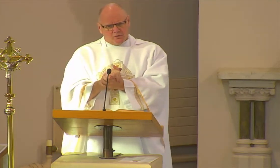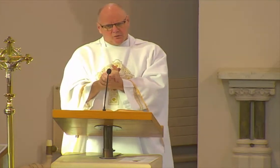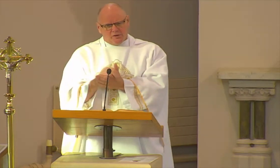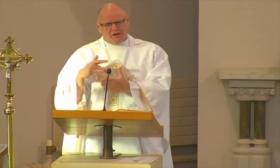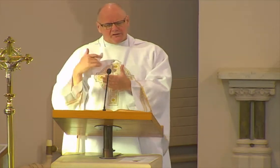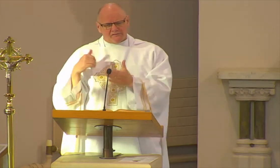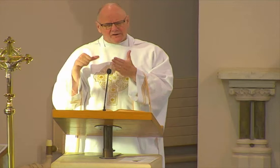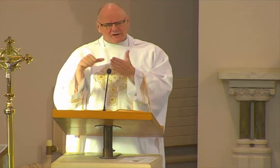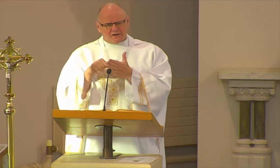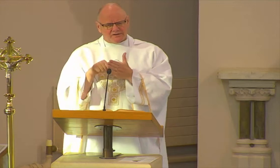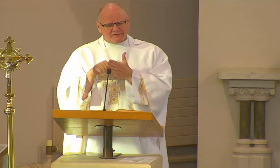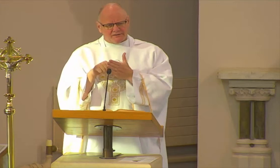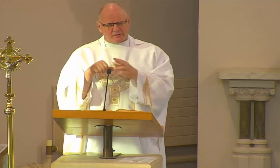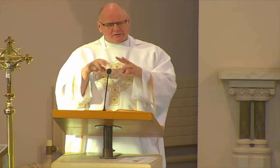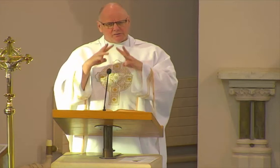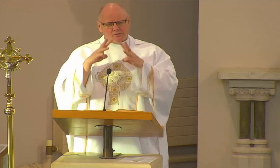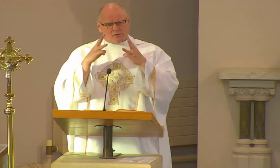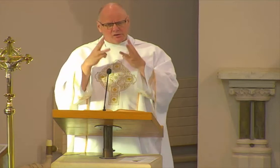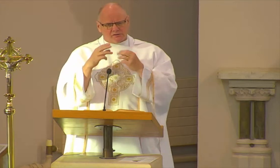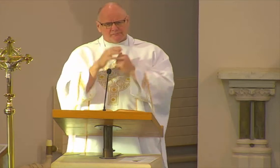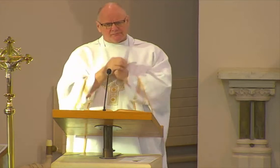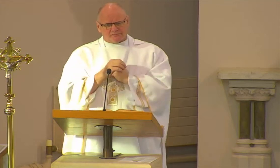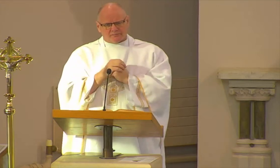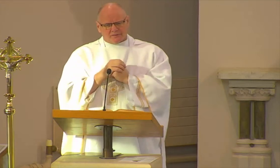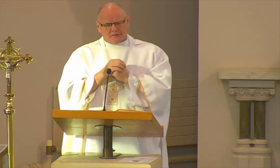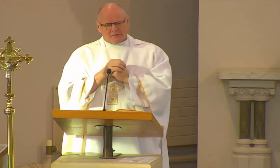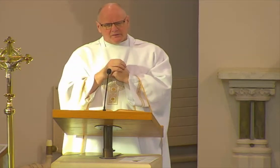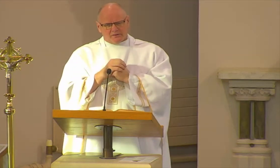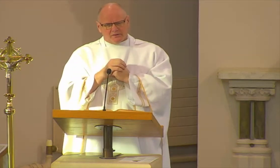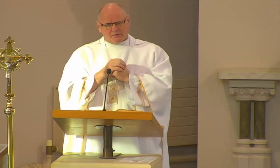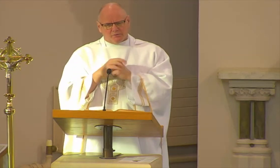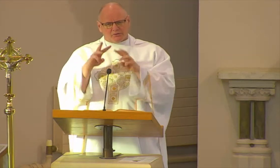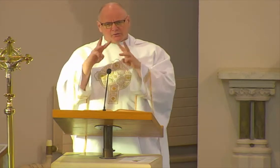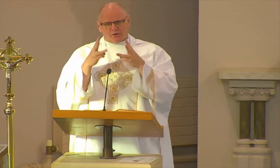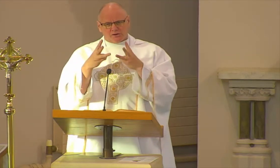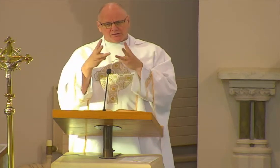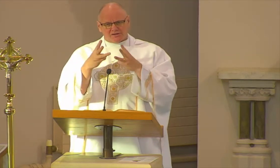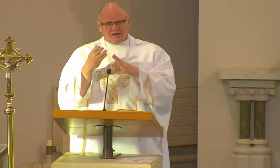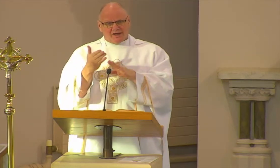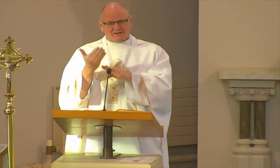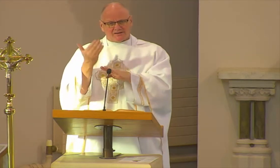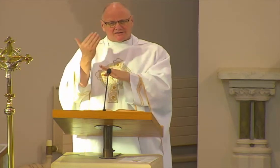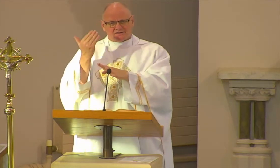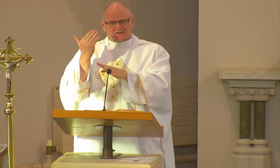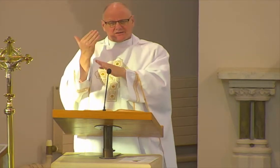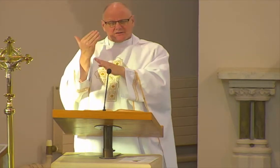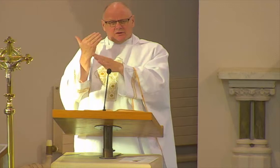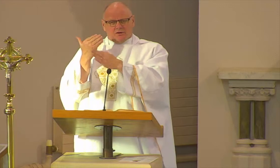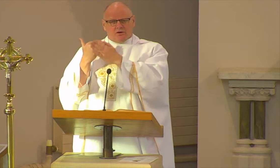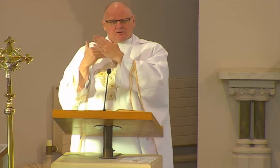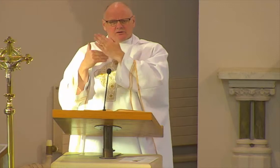We live in a difficult world. But the world existed long